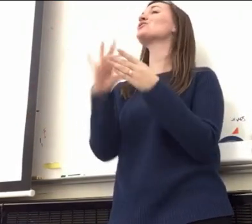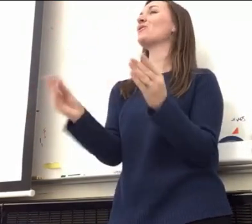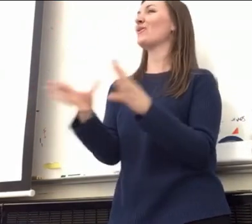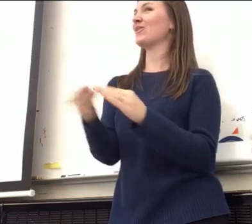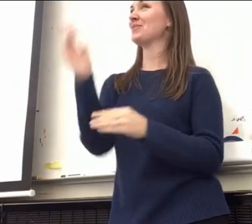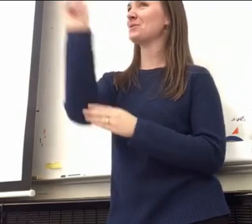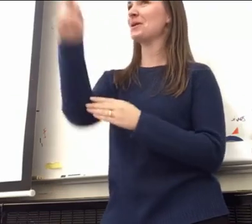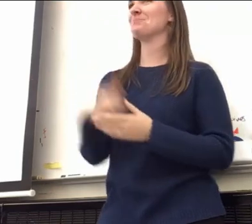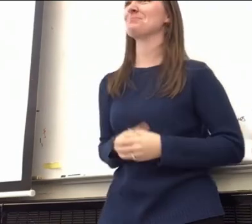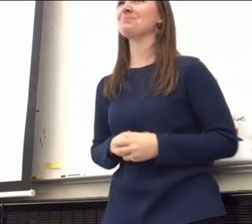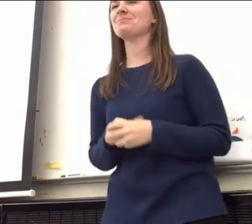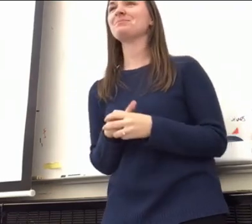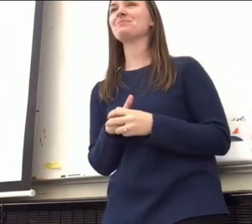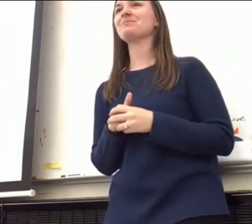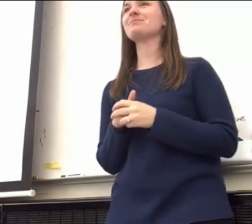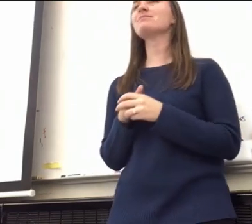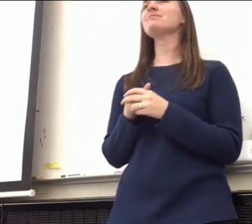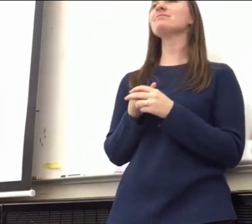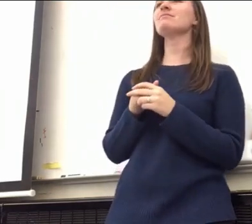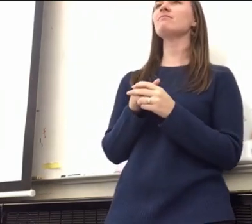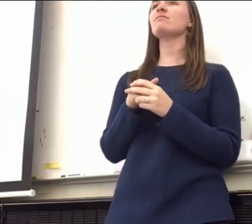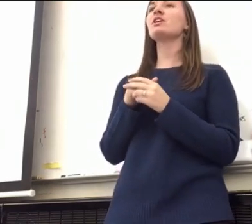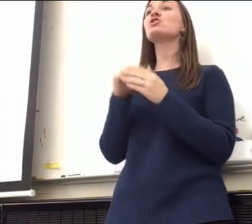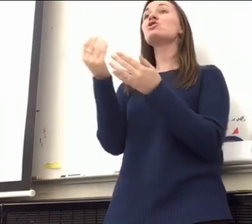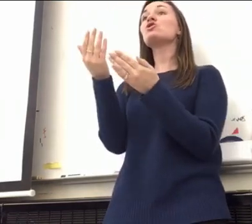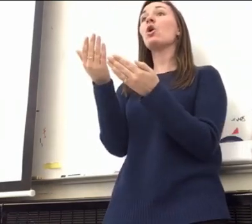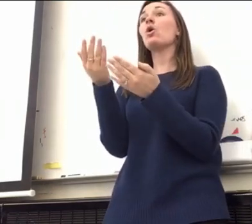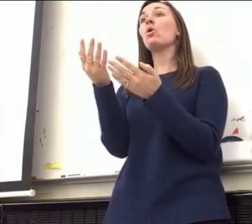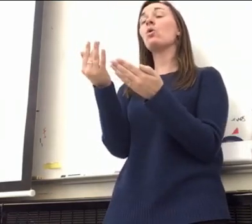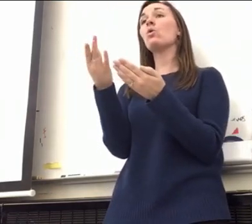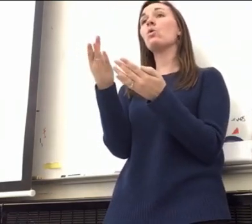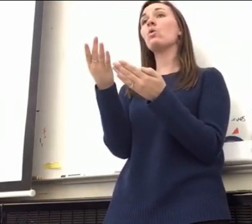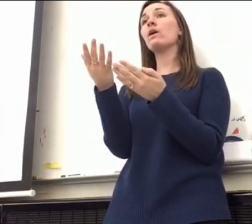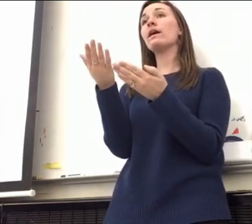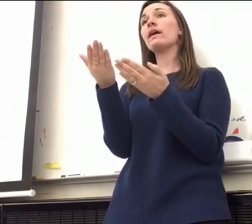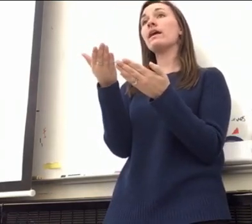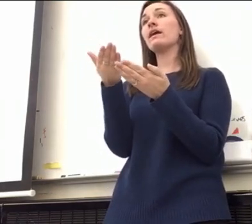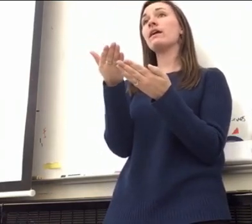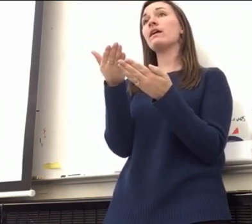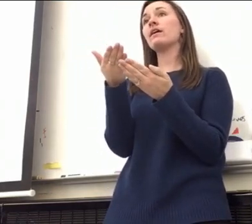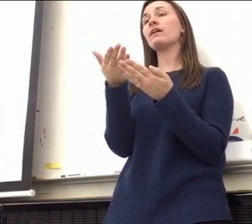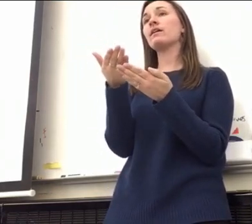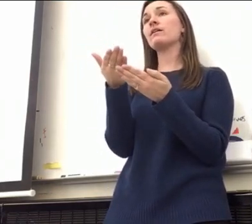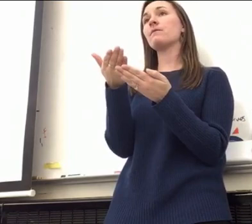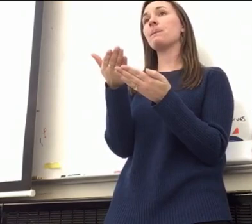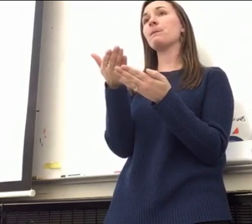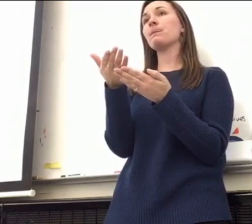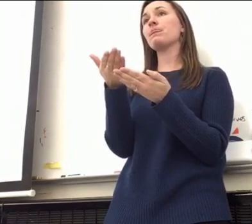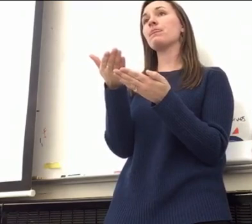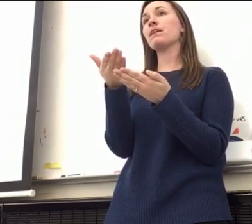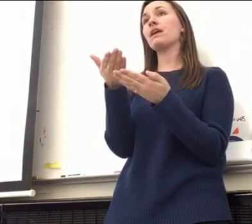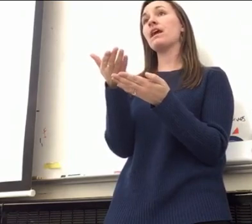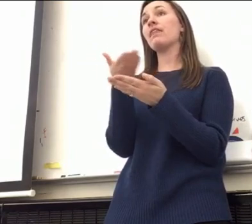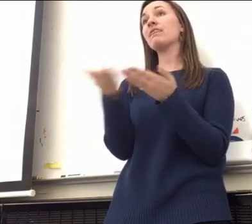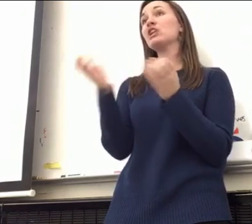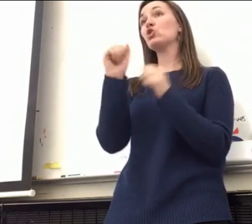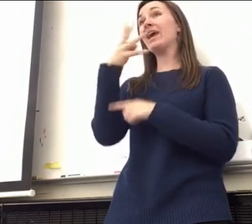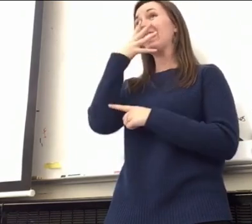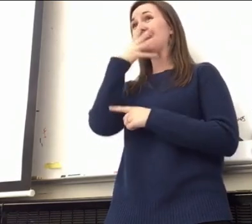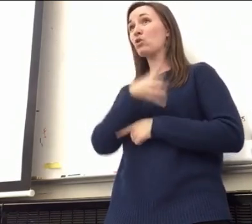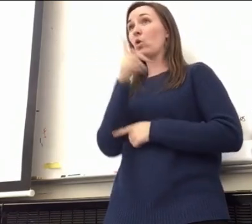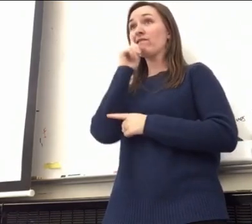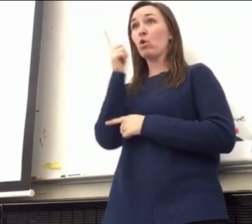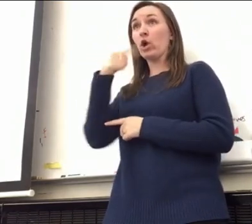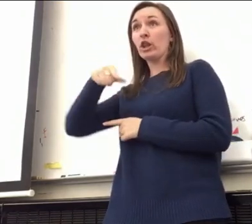Okay? So, the things that you can skip, and if you want to maybe make a note on what to study for your quiz, is we're